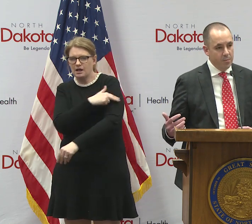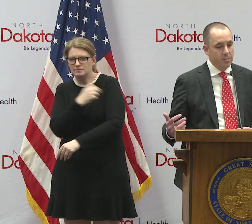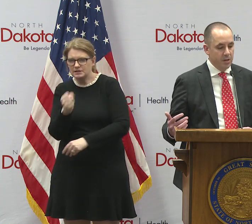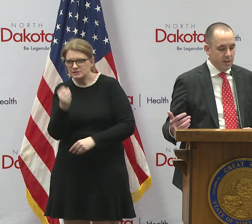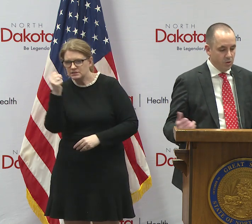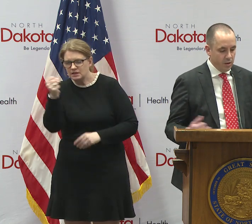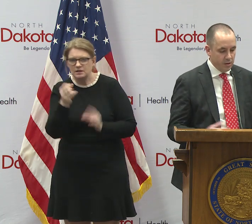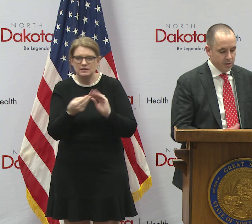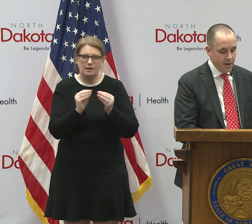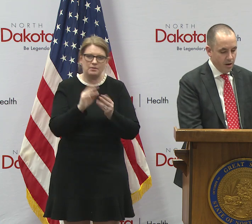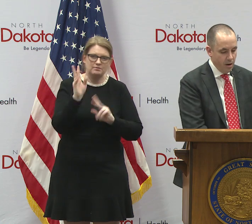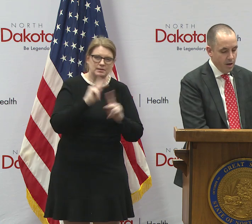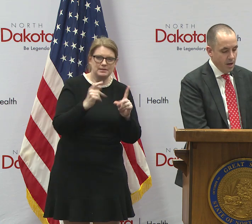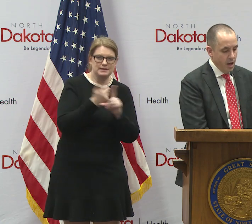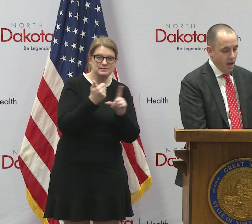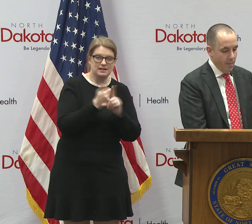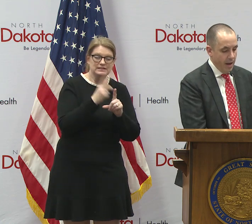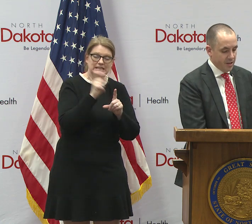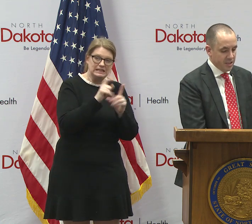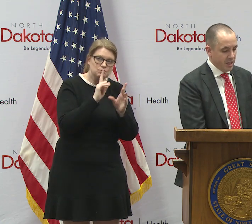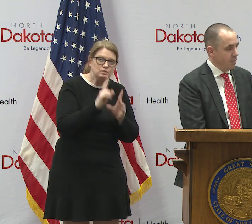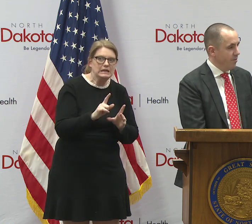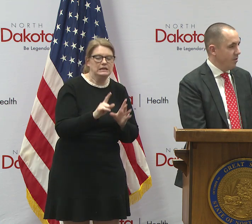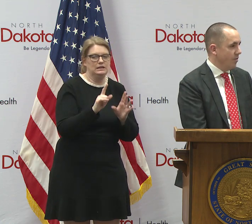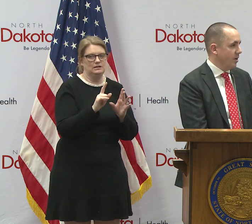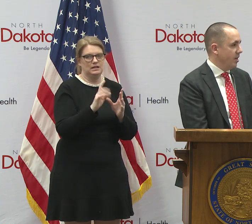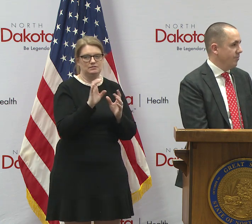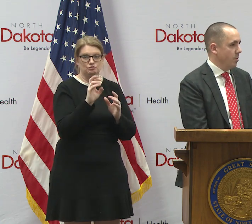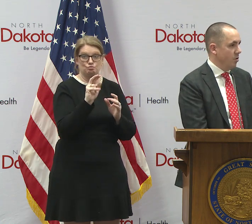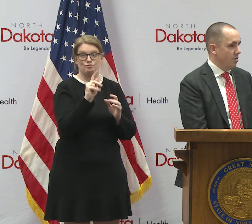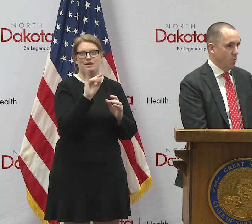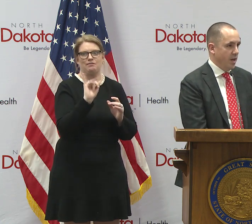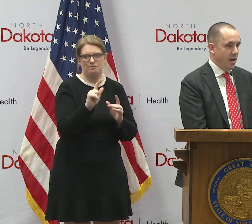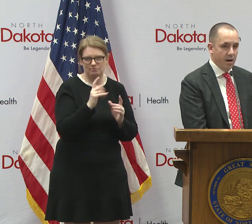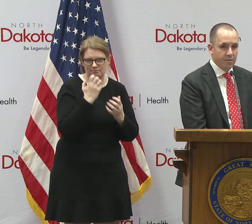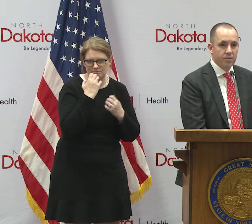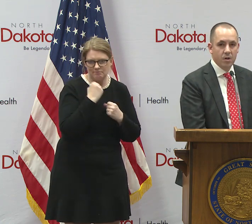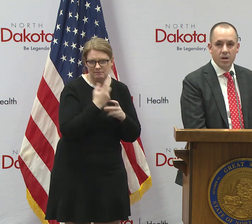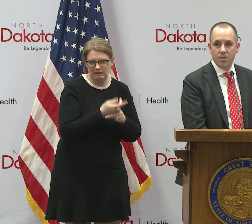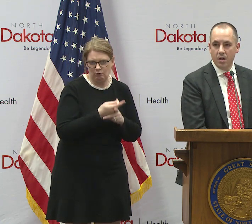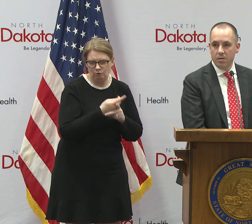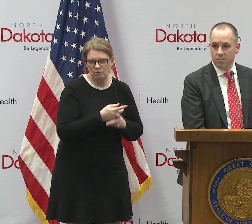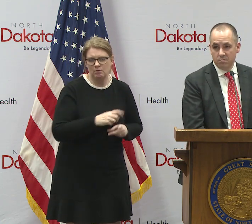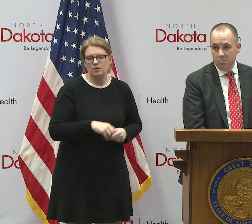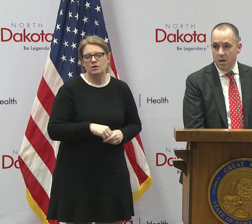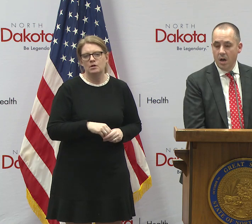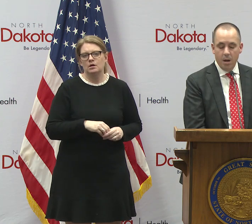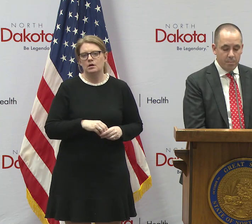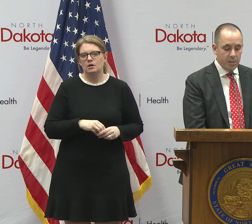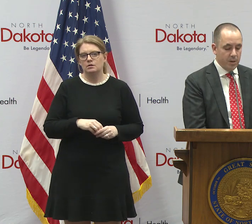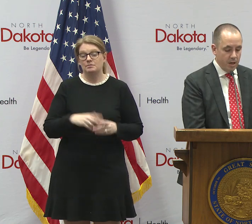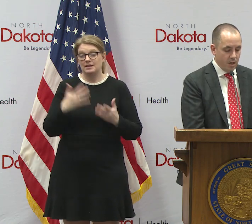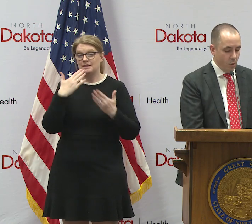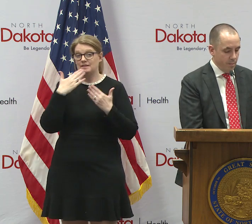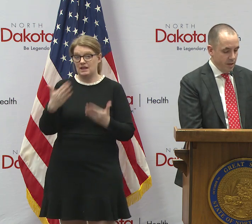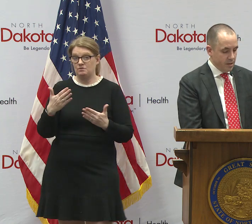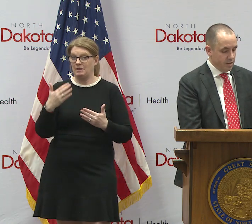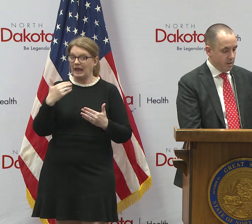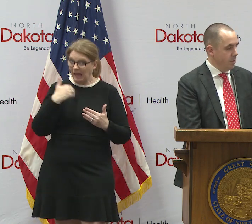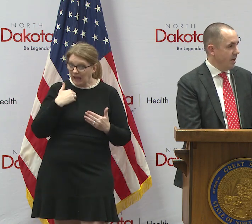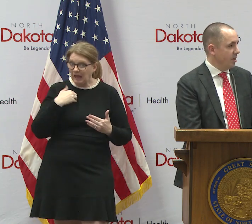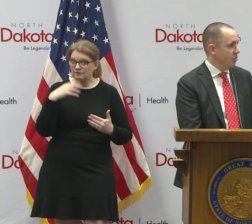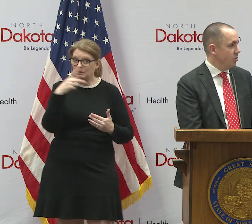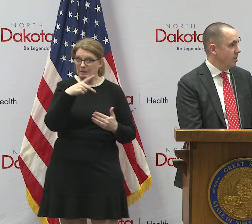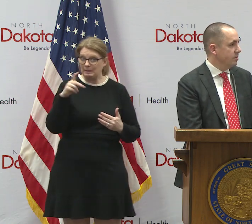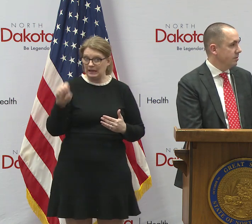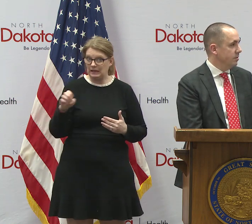and number of people that need critical care. At this time, we feel very comfortable that we have the PPE equipment